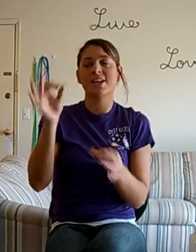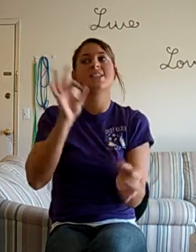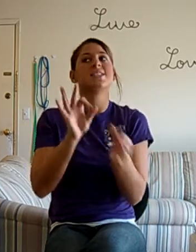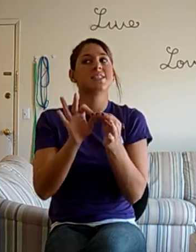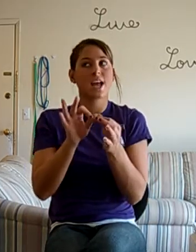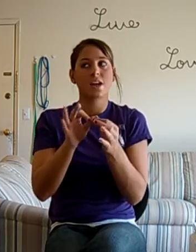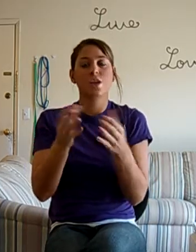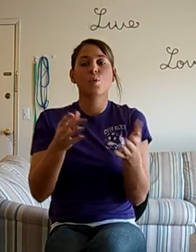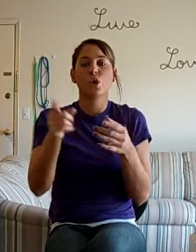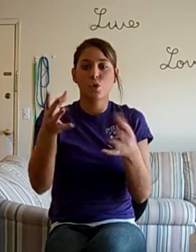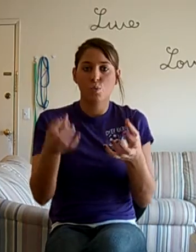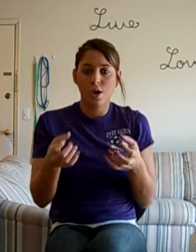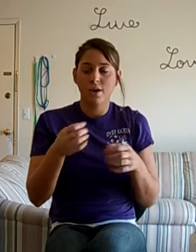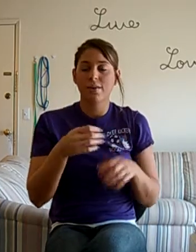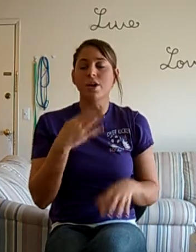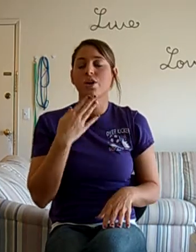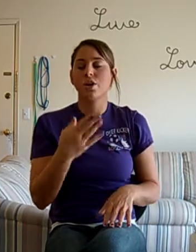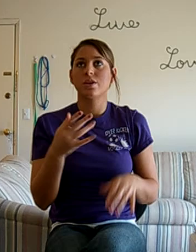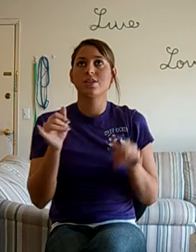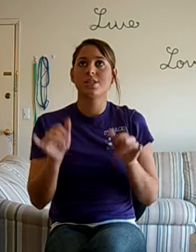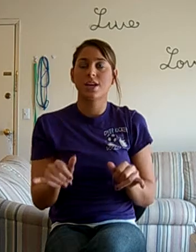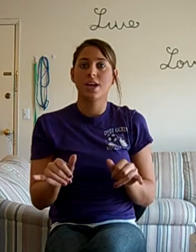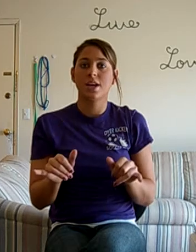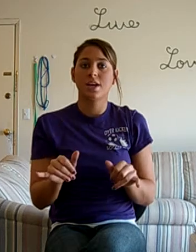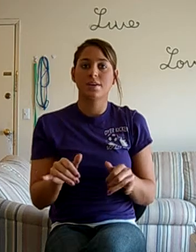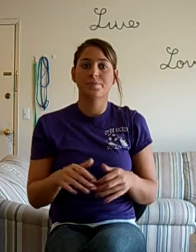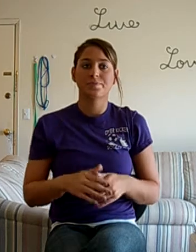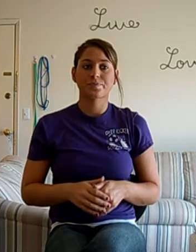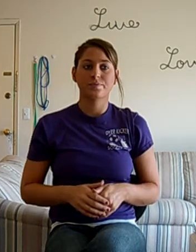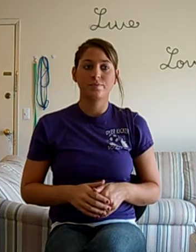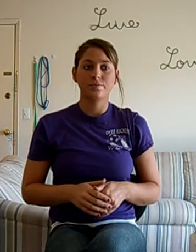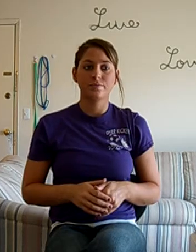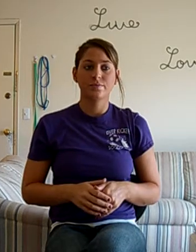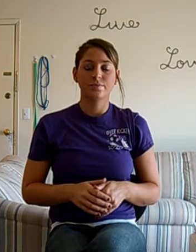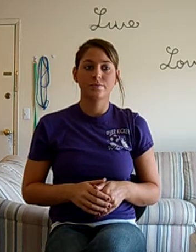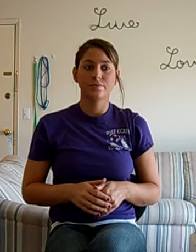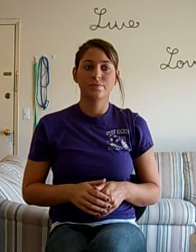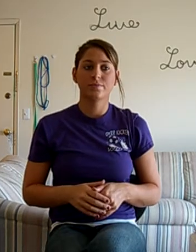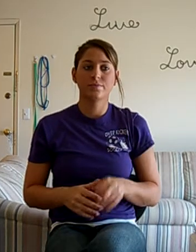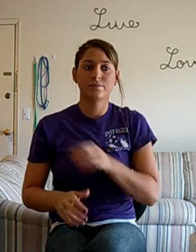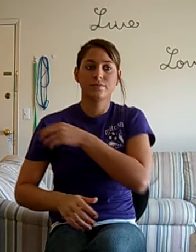Very good. Stay.